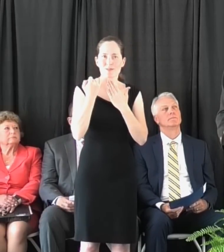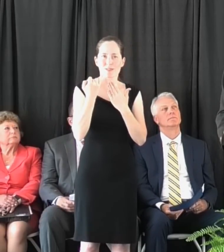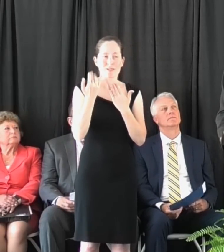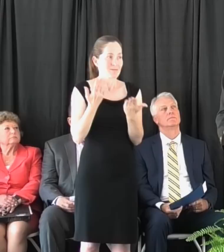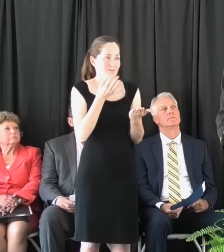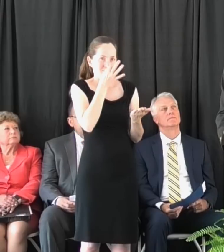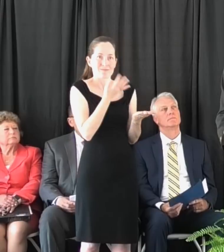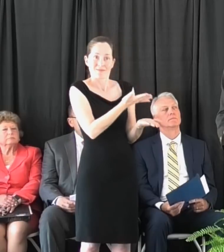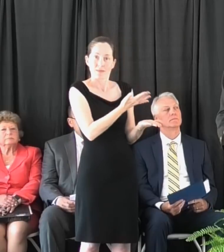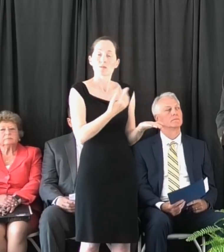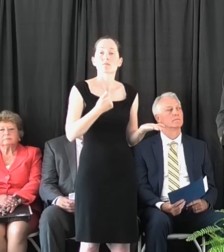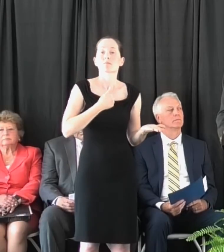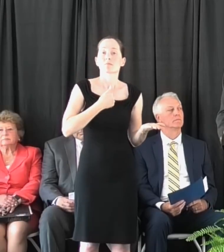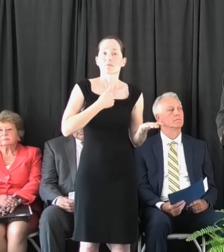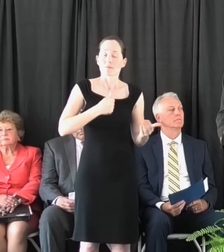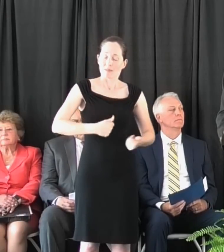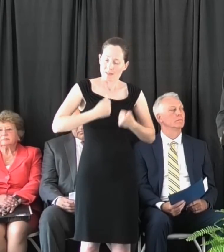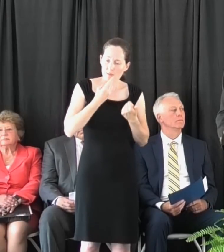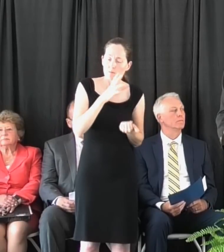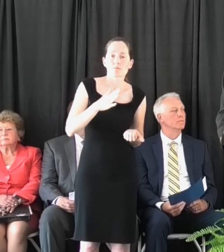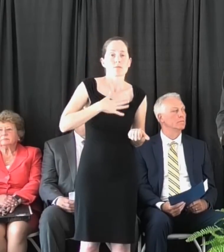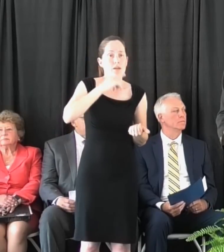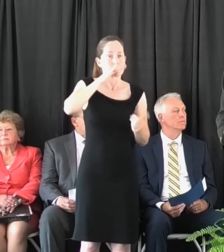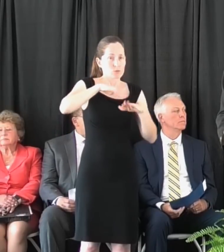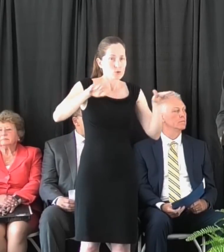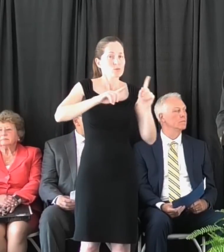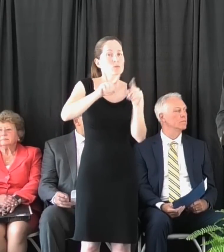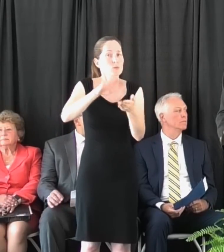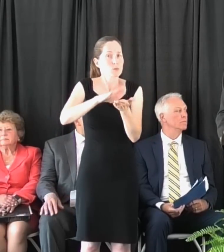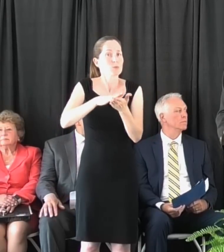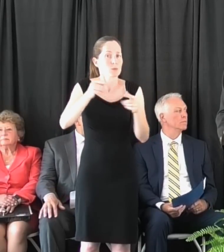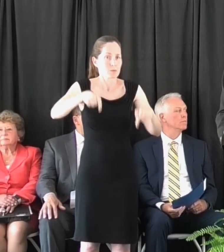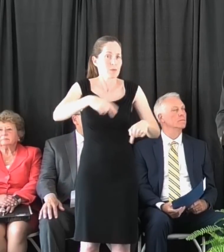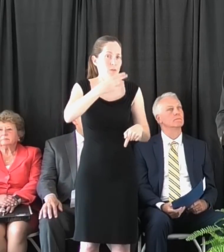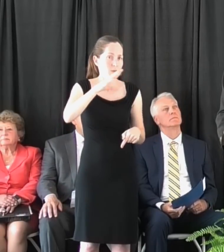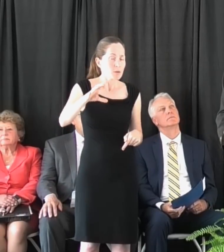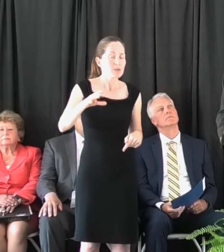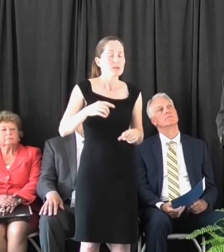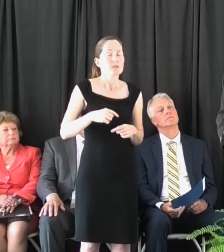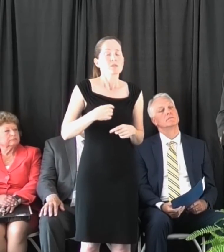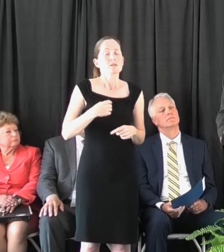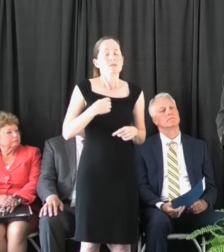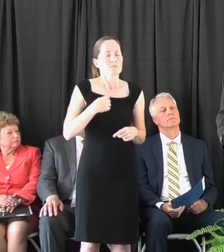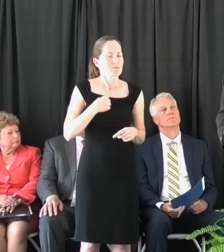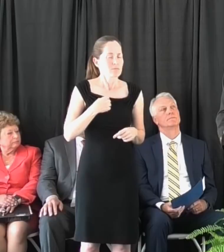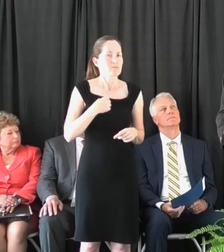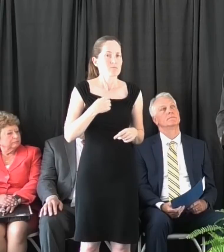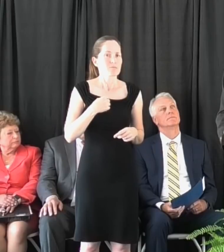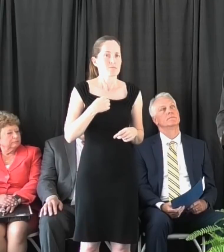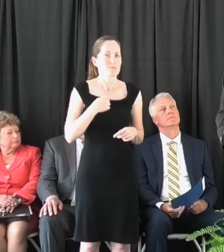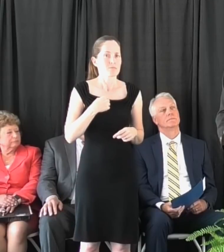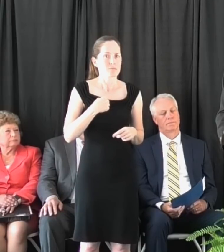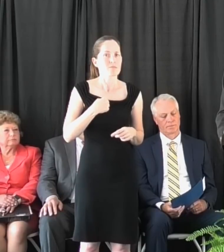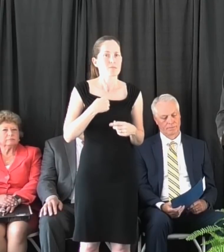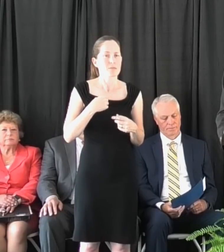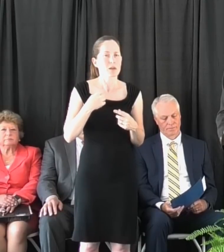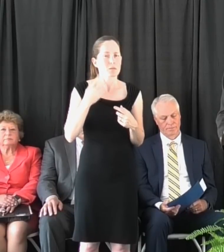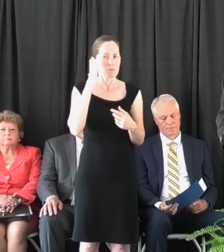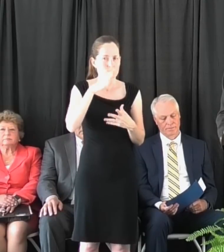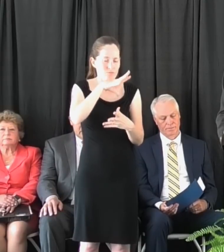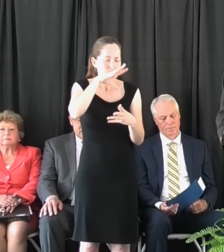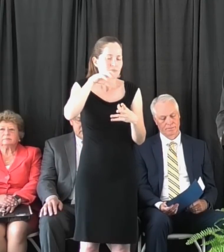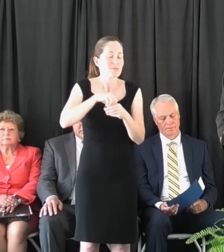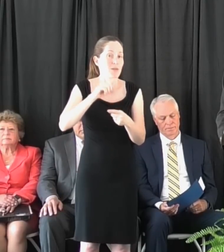resident. My kids go to school here, and I am one of many Harkins employees that have been involved and will be until we see this project